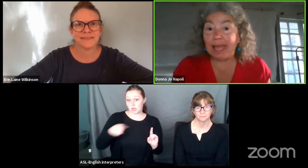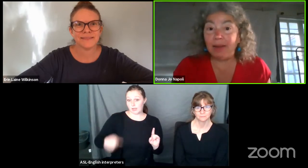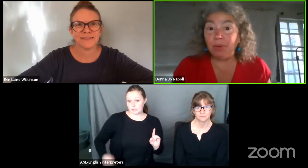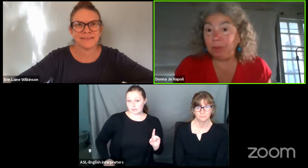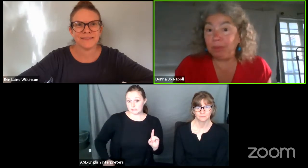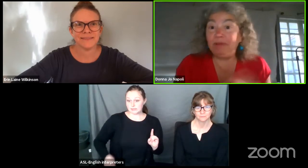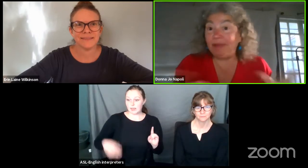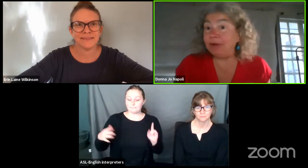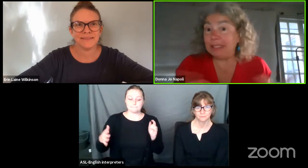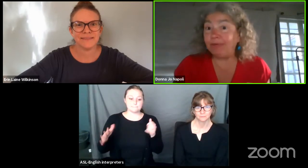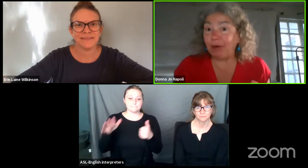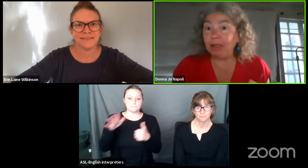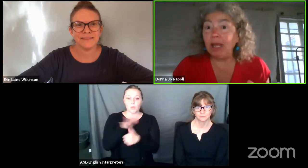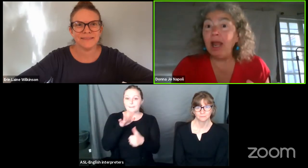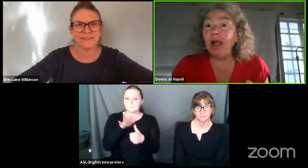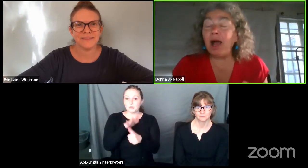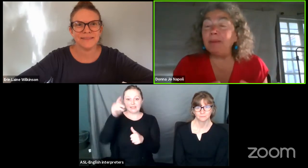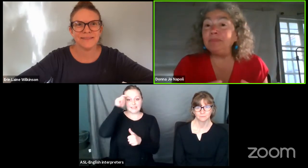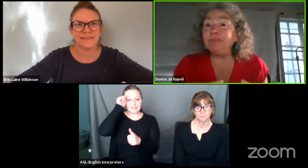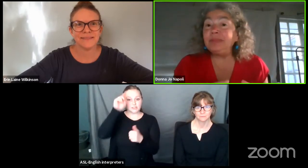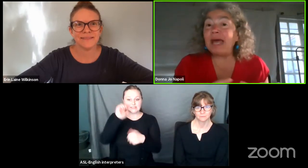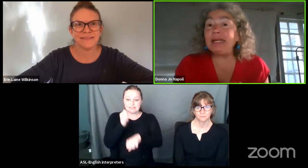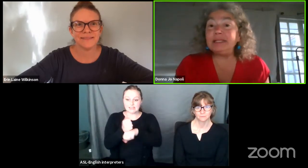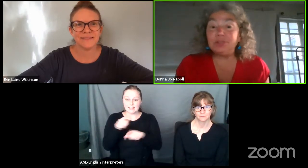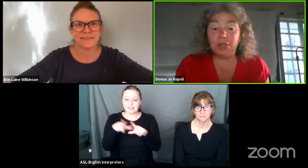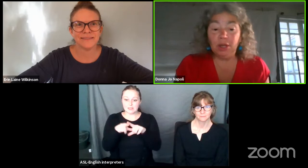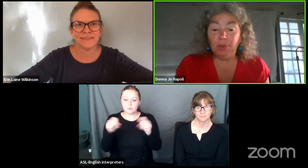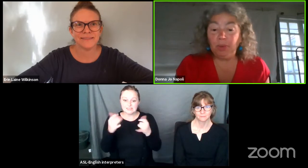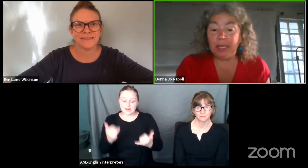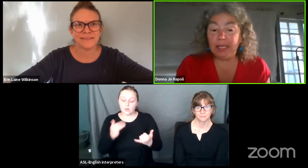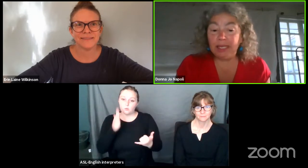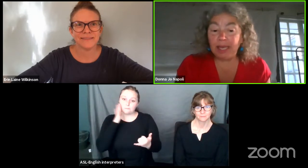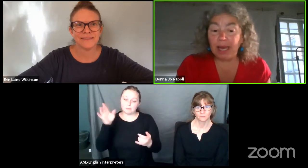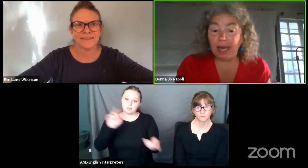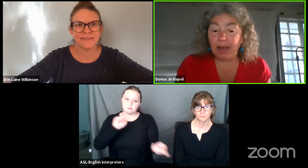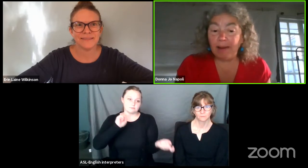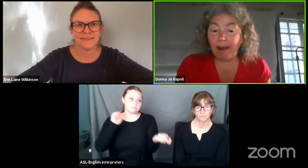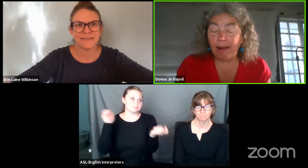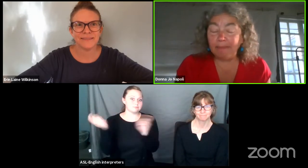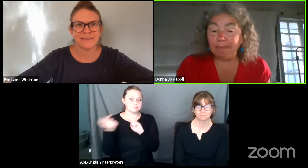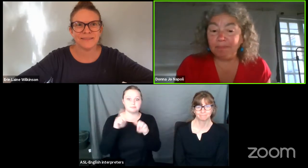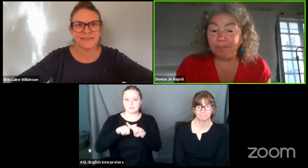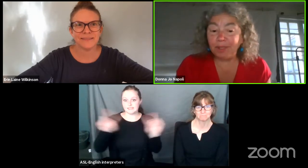linguistics today would be very different. That is,